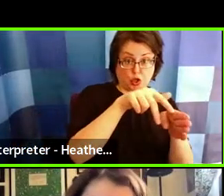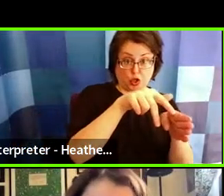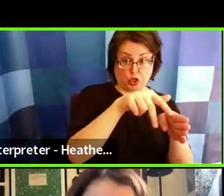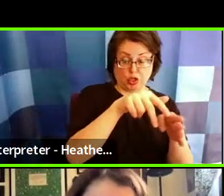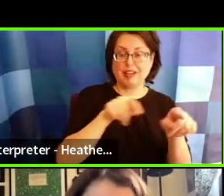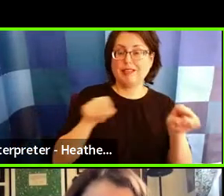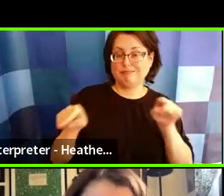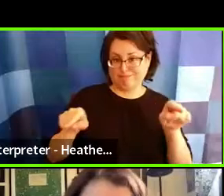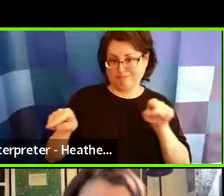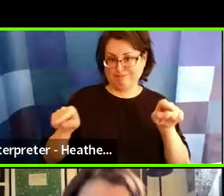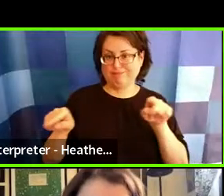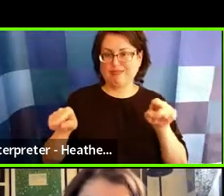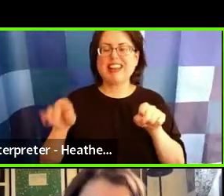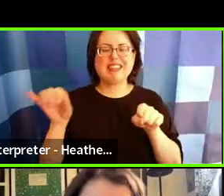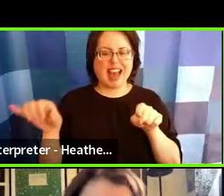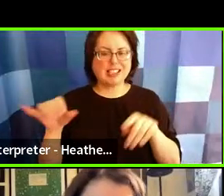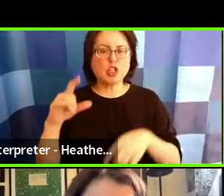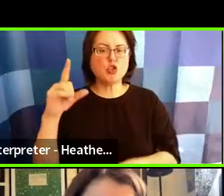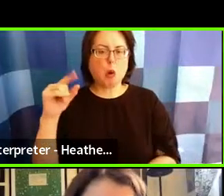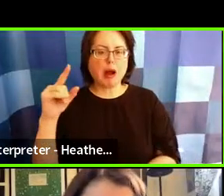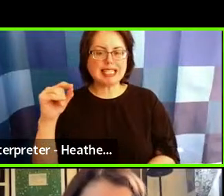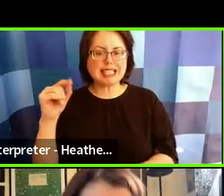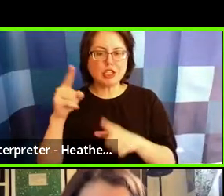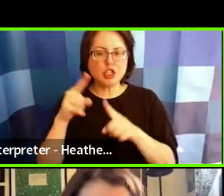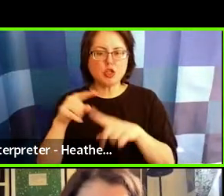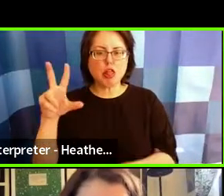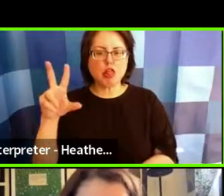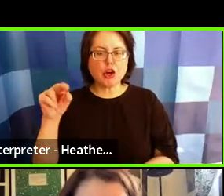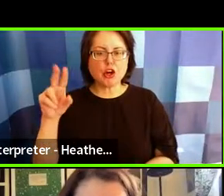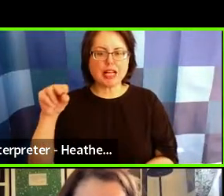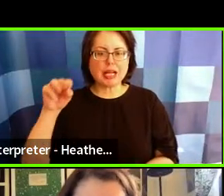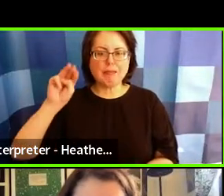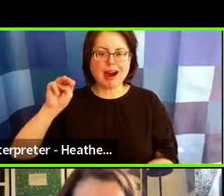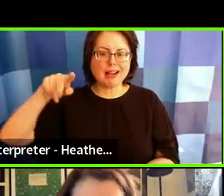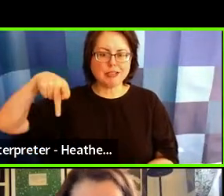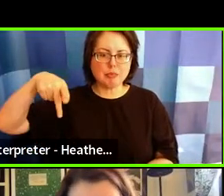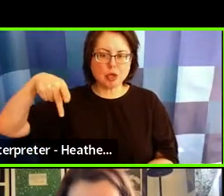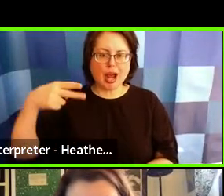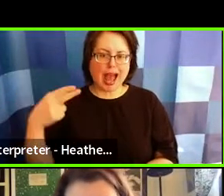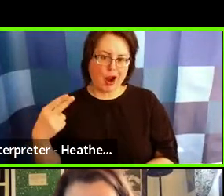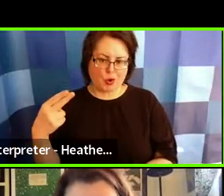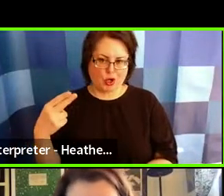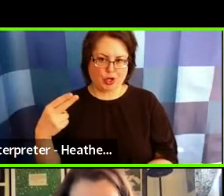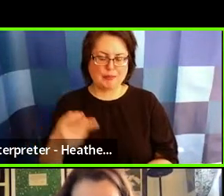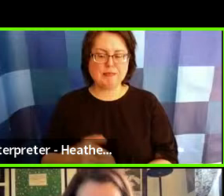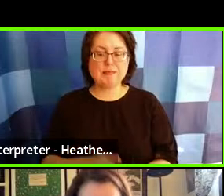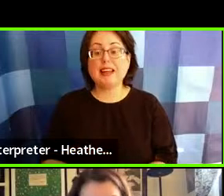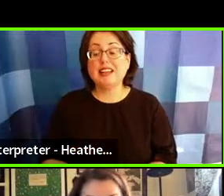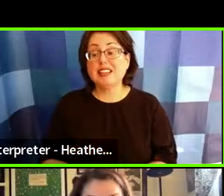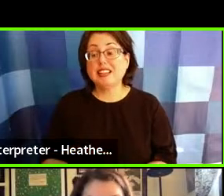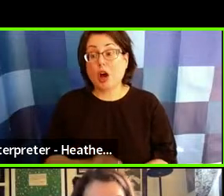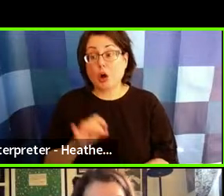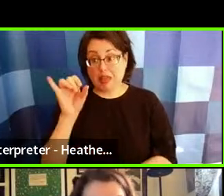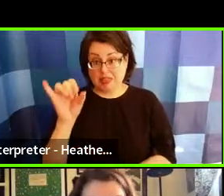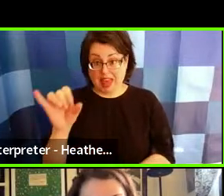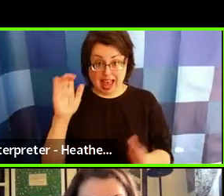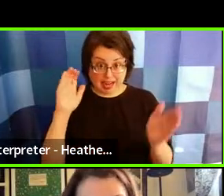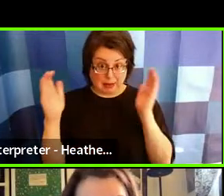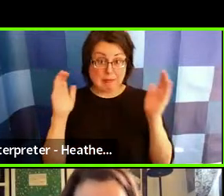than how fast bicycles would be traveling on average. This is something, That's